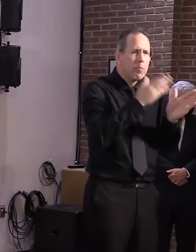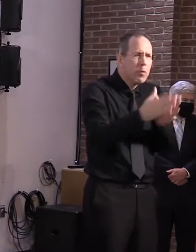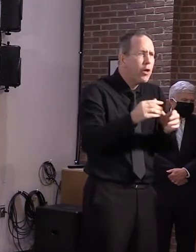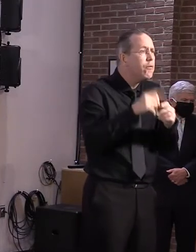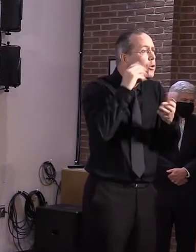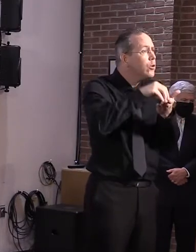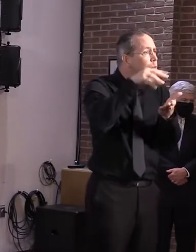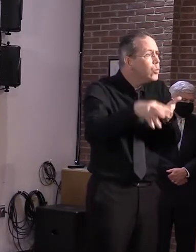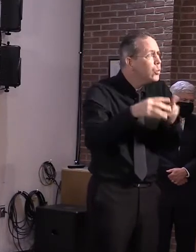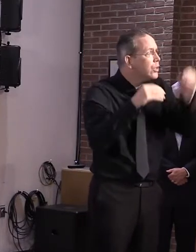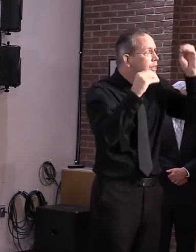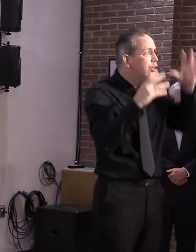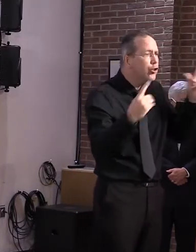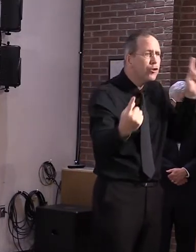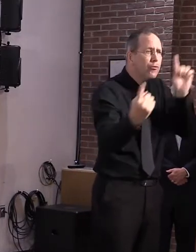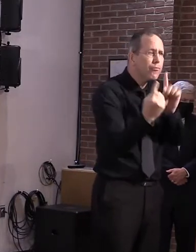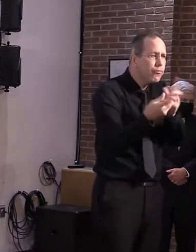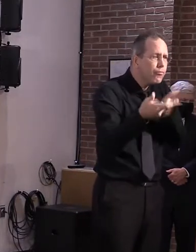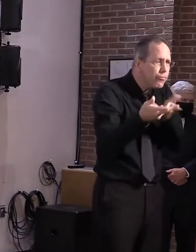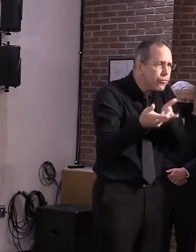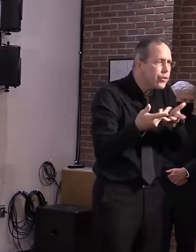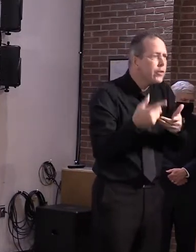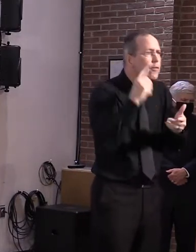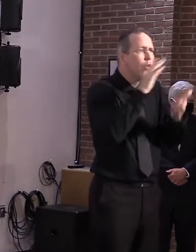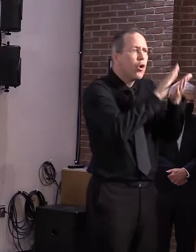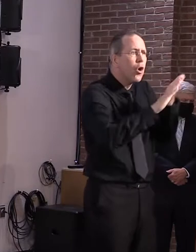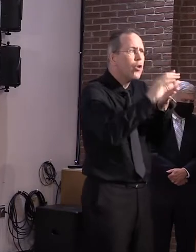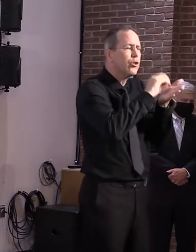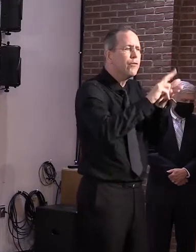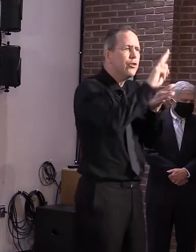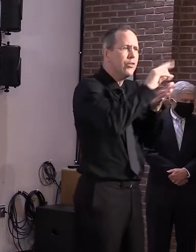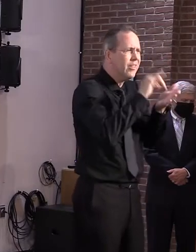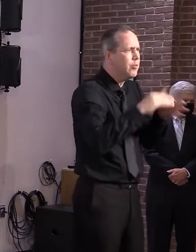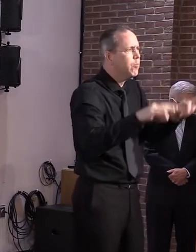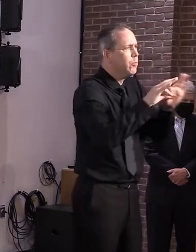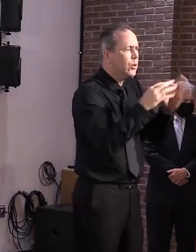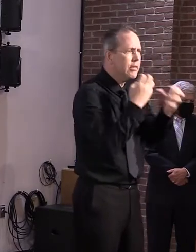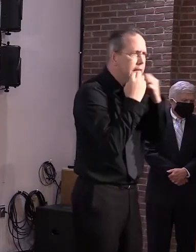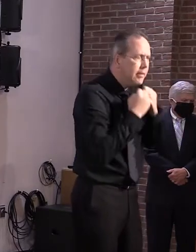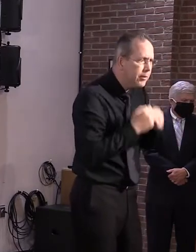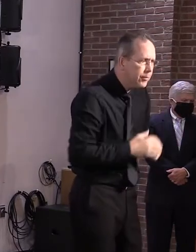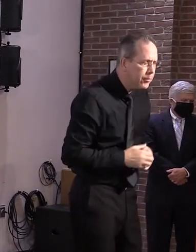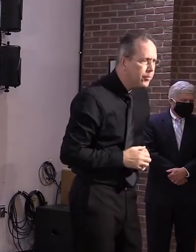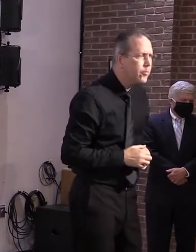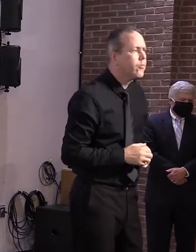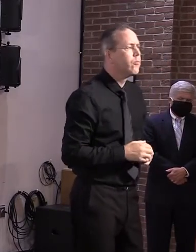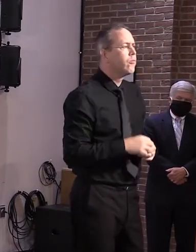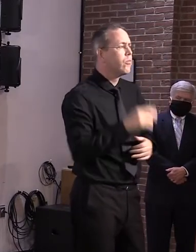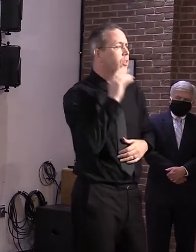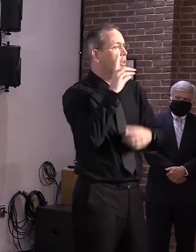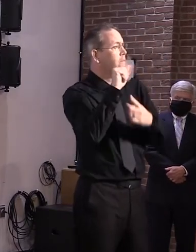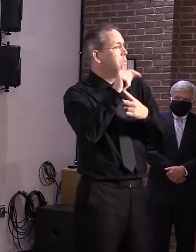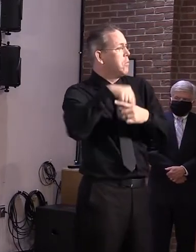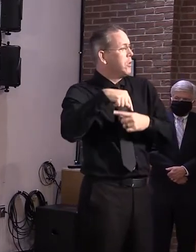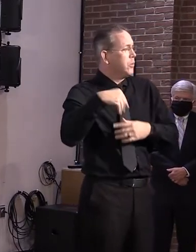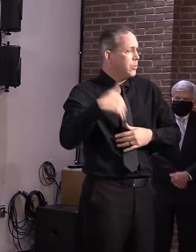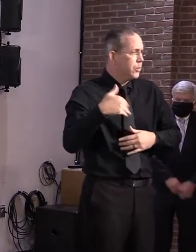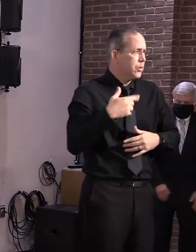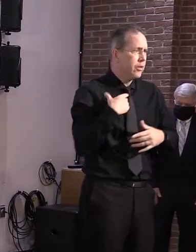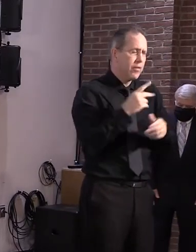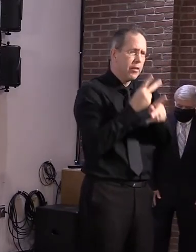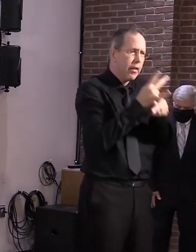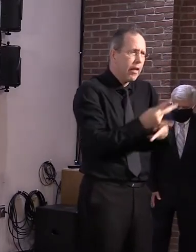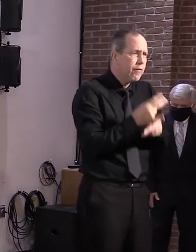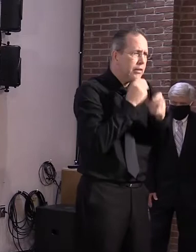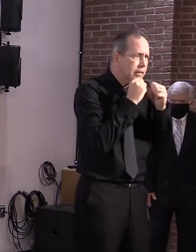to our economy. Vermont has continued to show it's possible to reopen in a measured way, supported